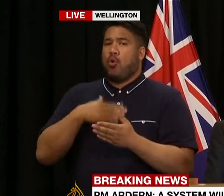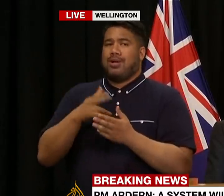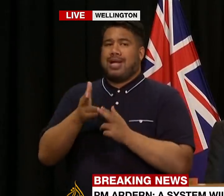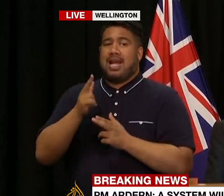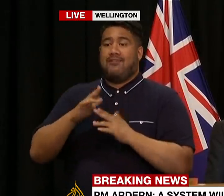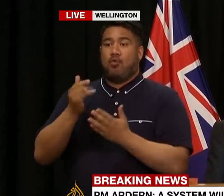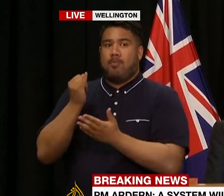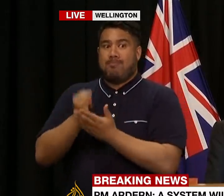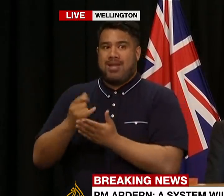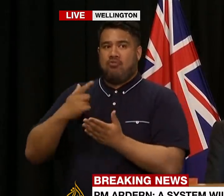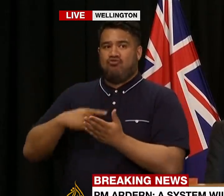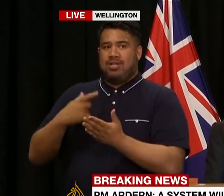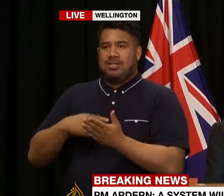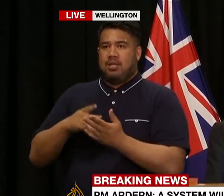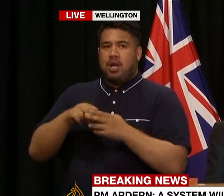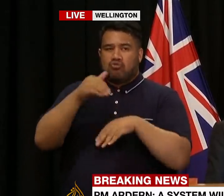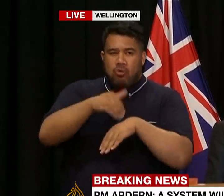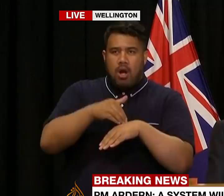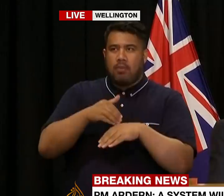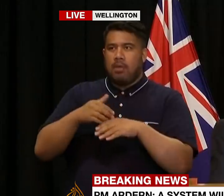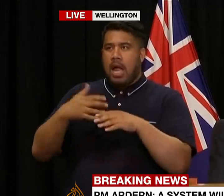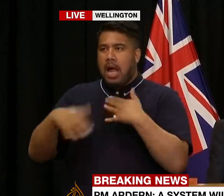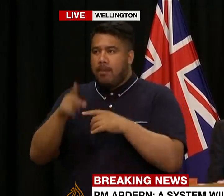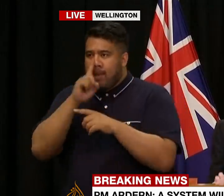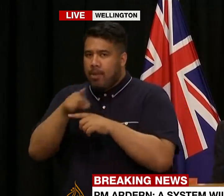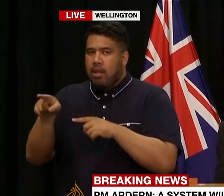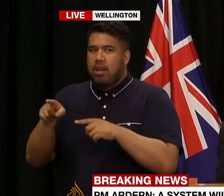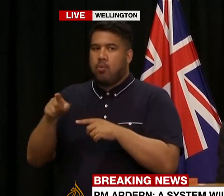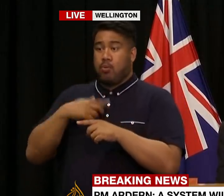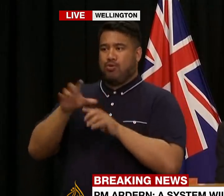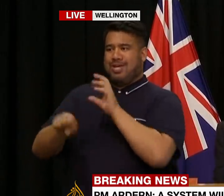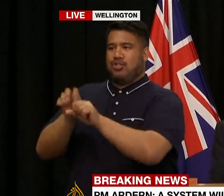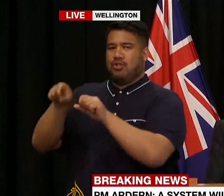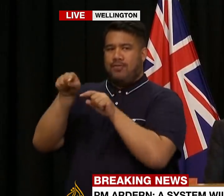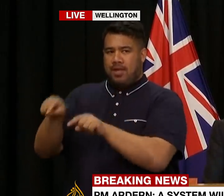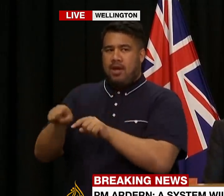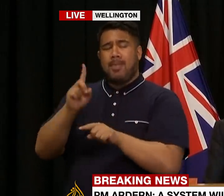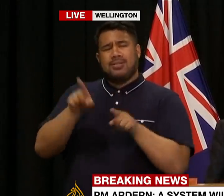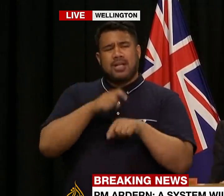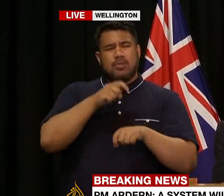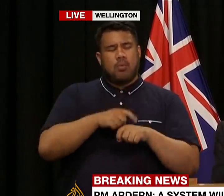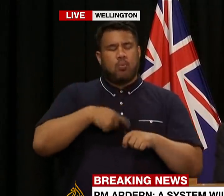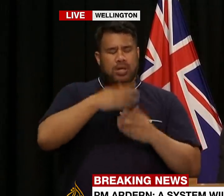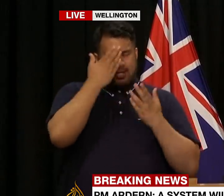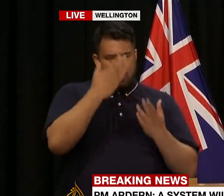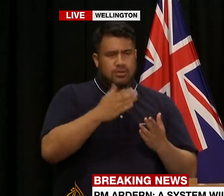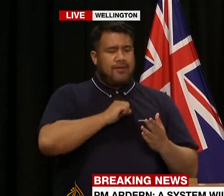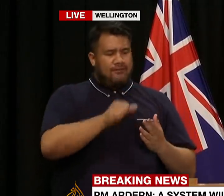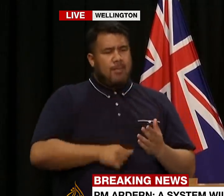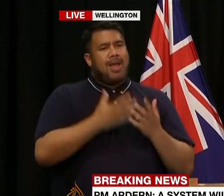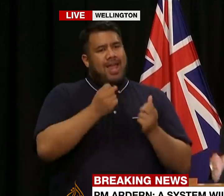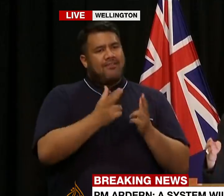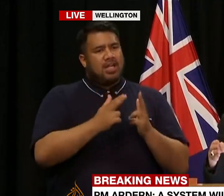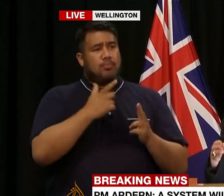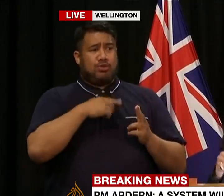illegitimate use, seek them for crime and to cause harm, whilst, of course, acknowledging that, particularly in our rural communities, we do have legitimate use. People